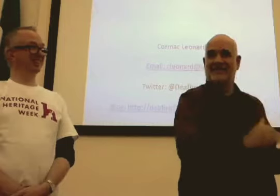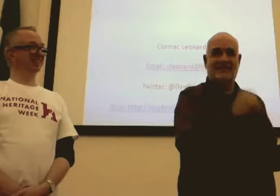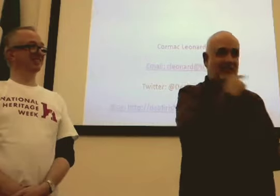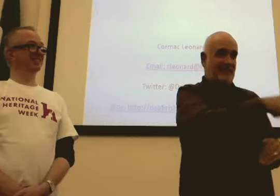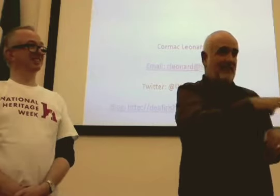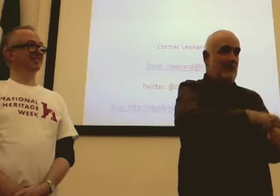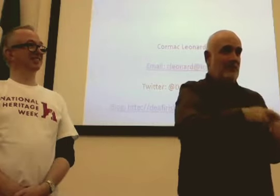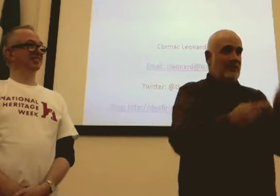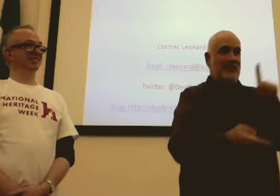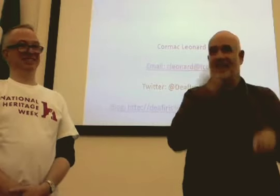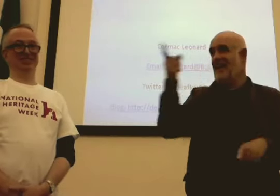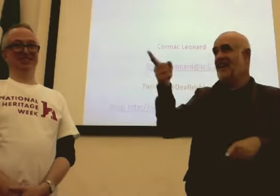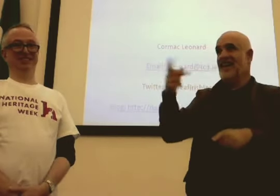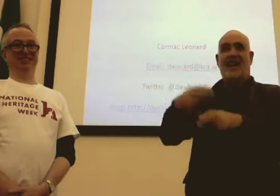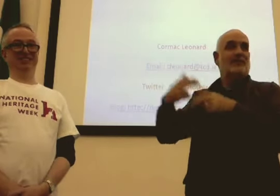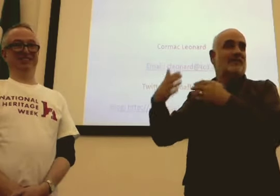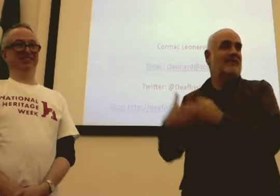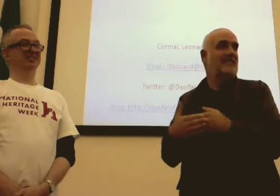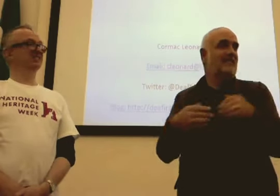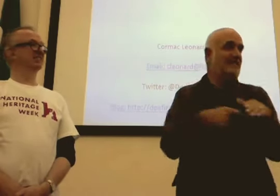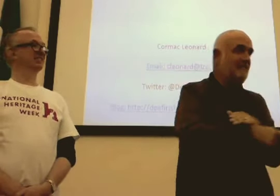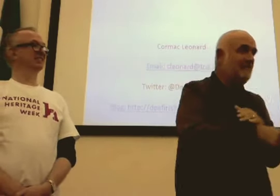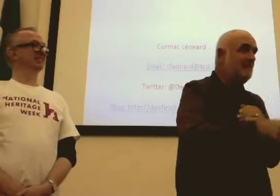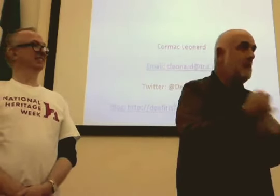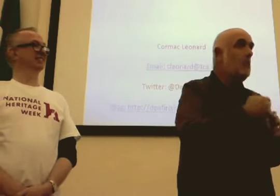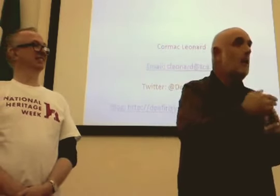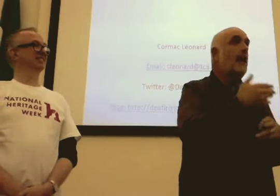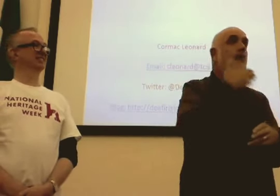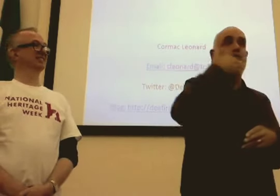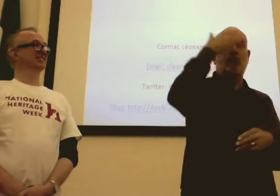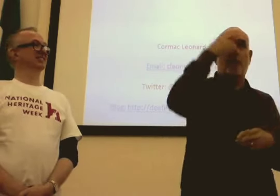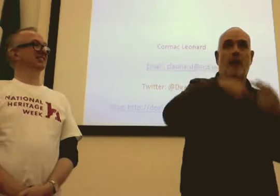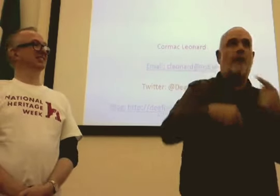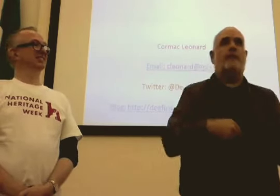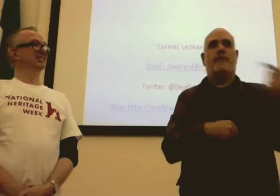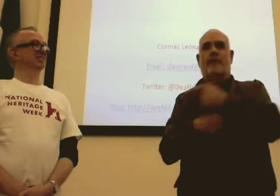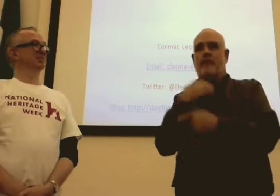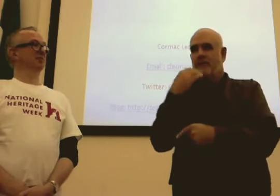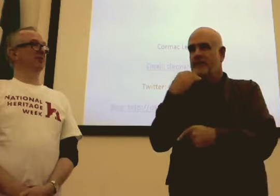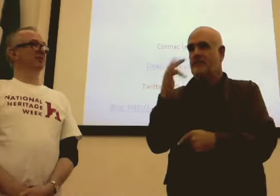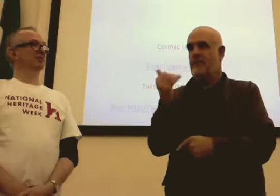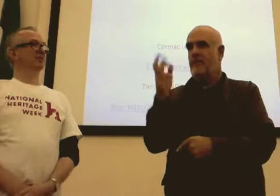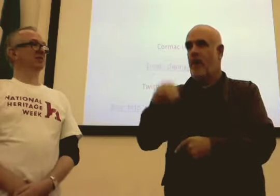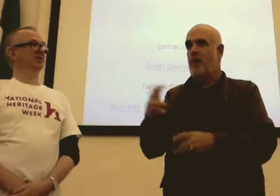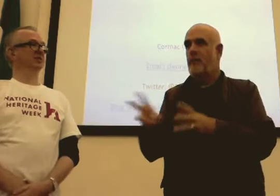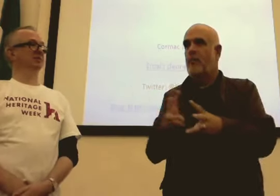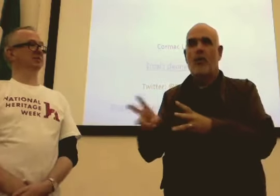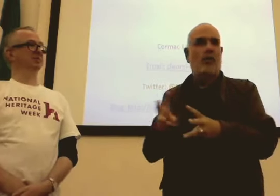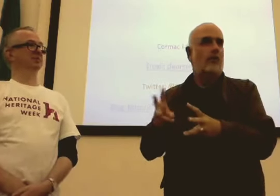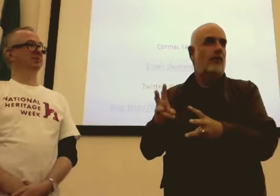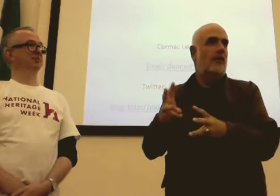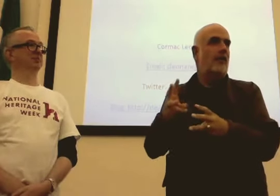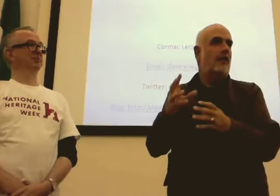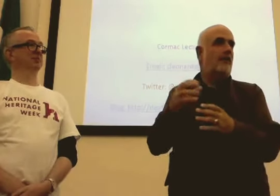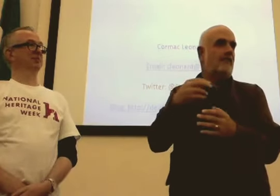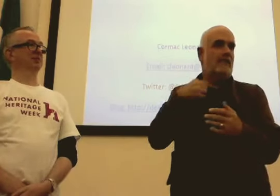head. I know the conditions were awful, but it was better than outside in the wintry conditions. And then when summer came, possibly people left and when the work